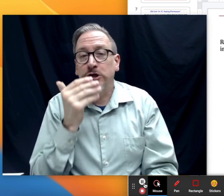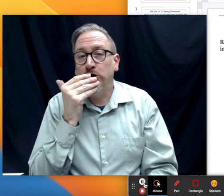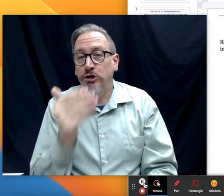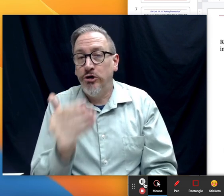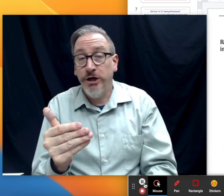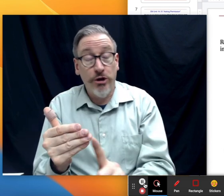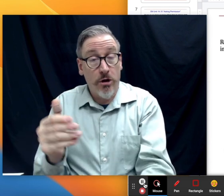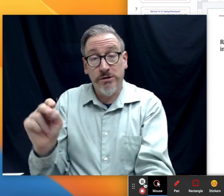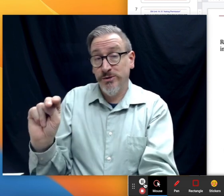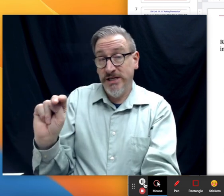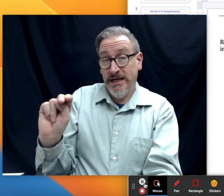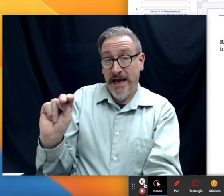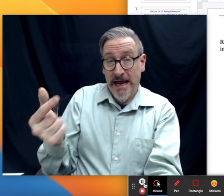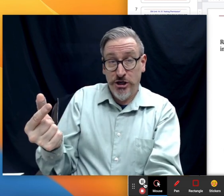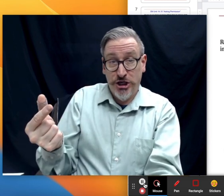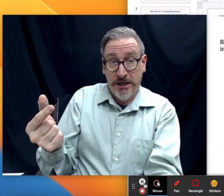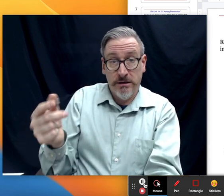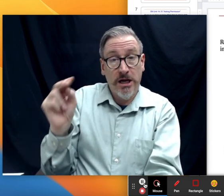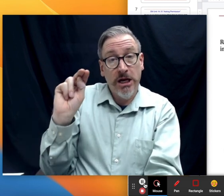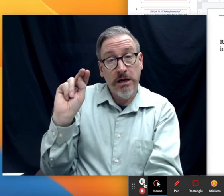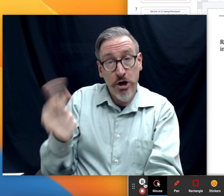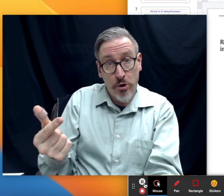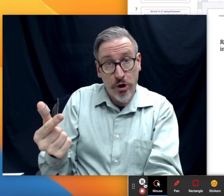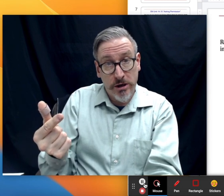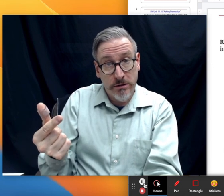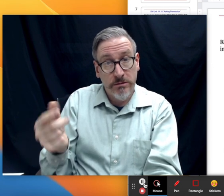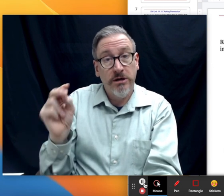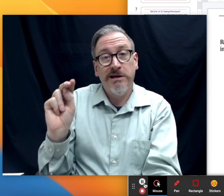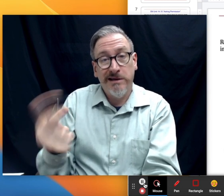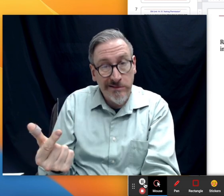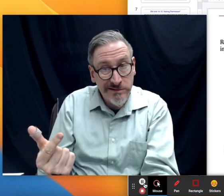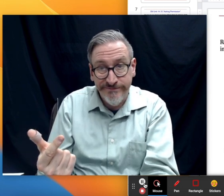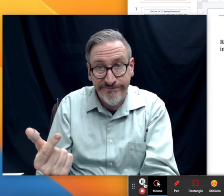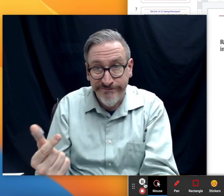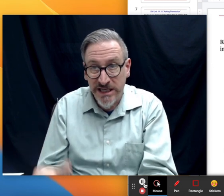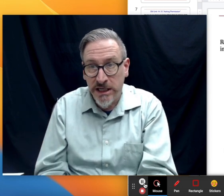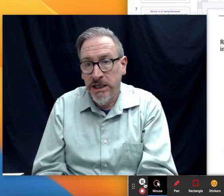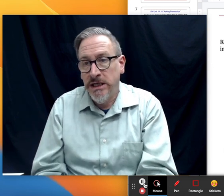Not good. You'll also see NG, no good.